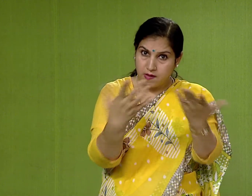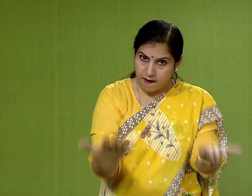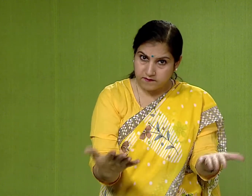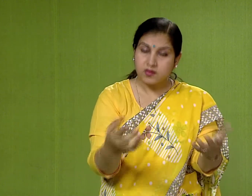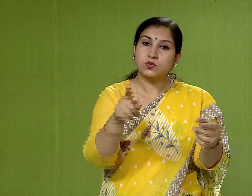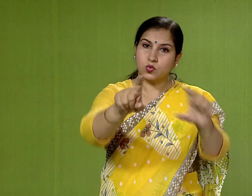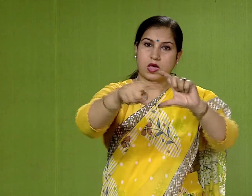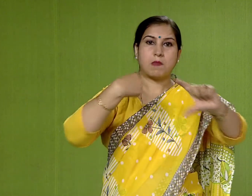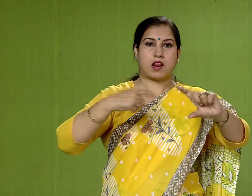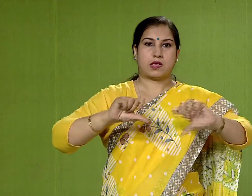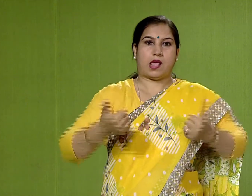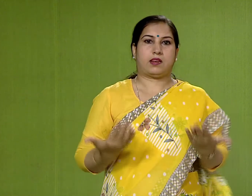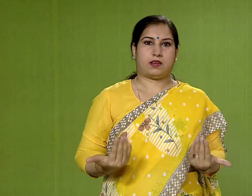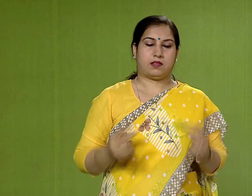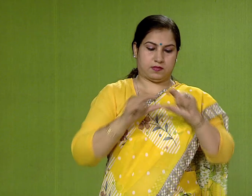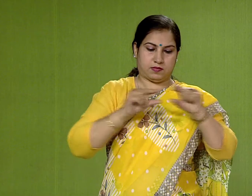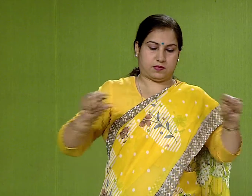you can email us at